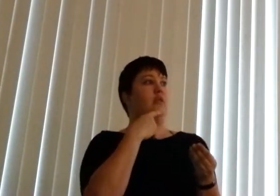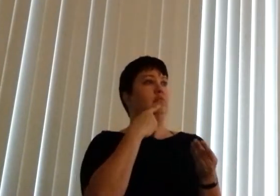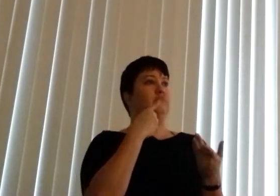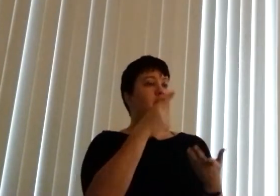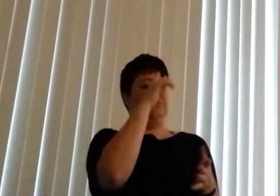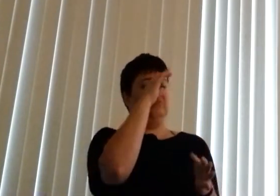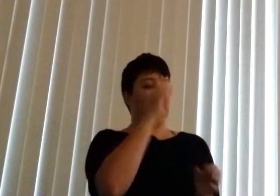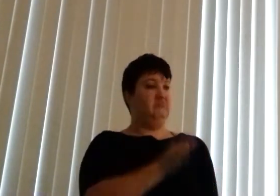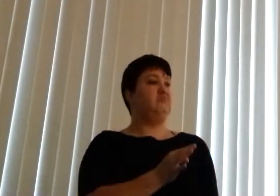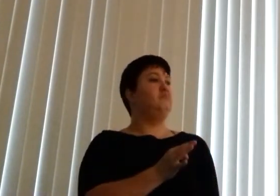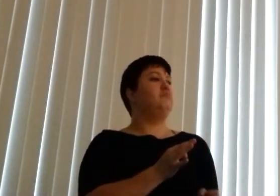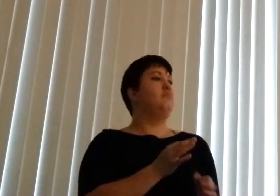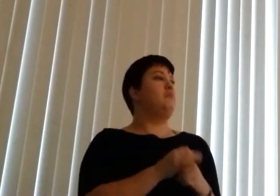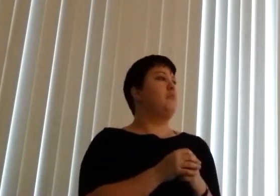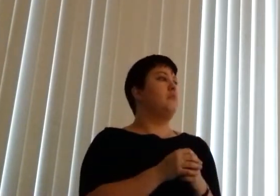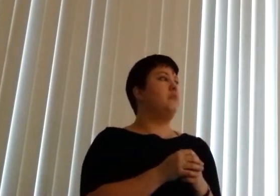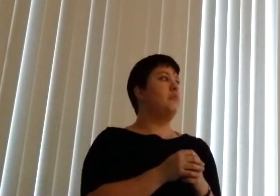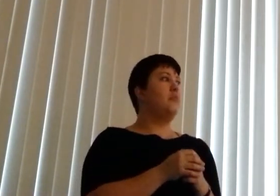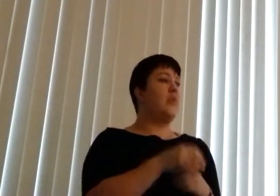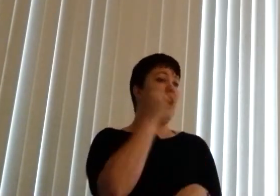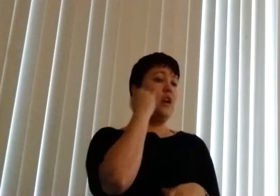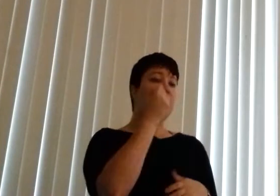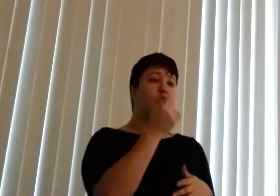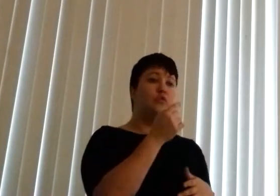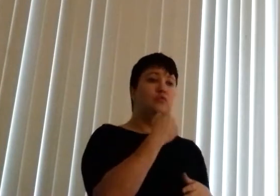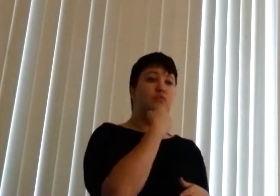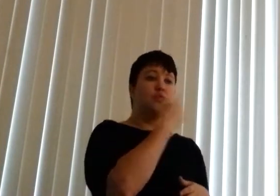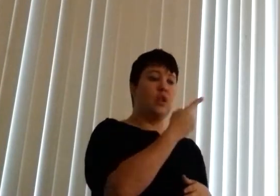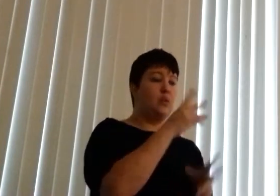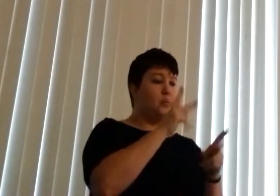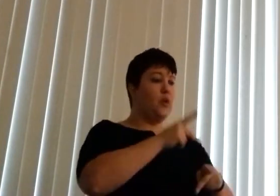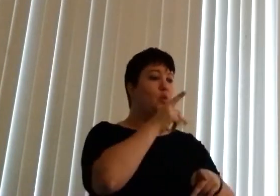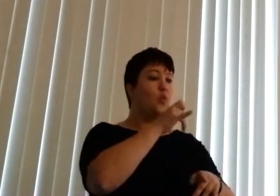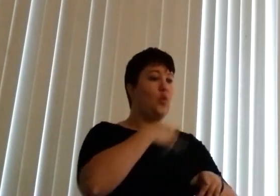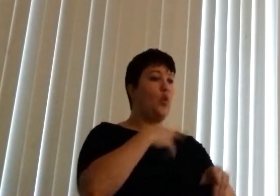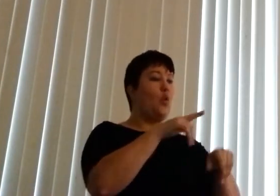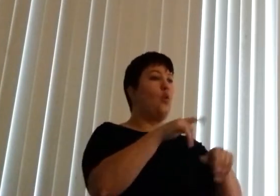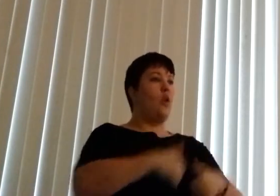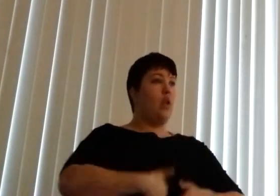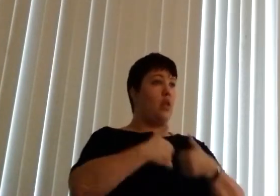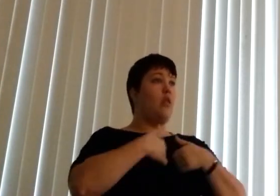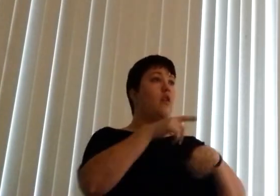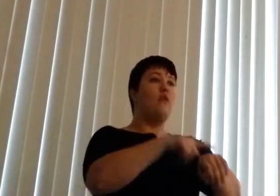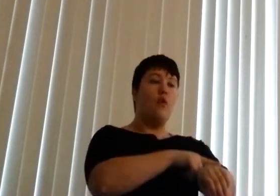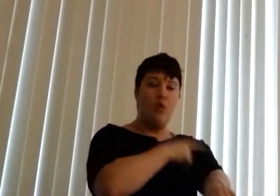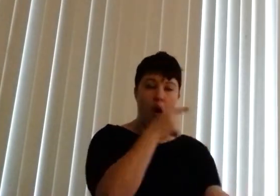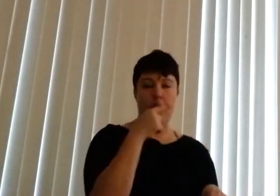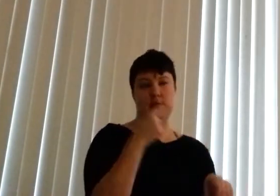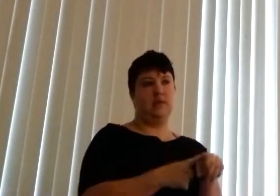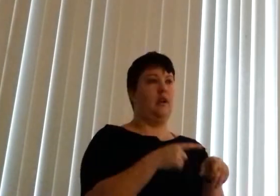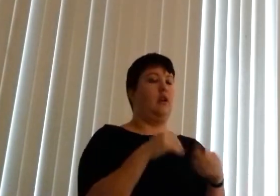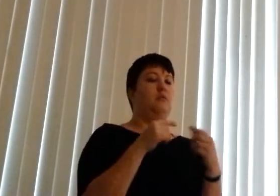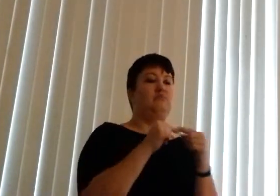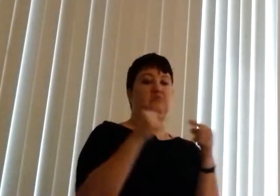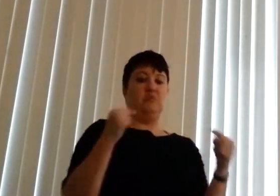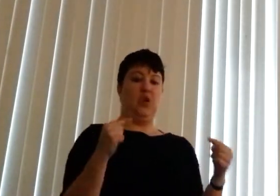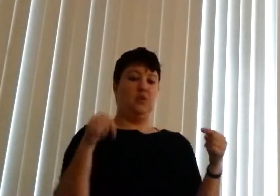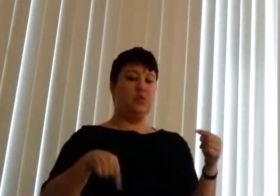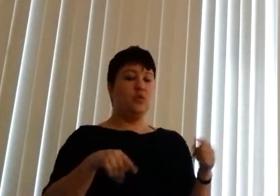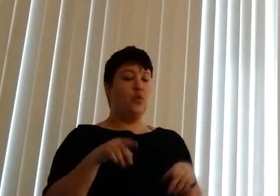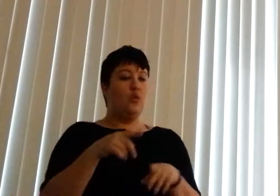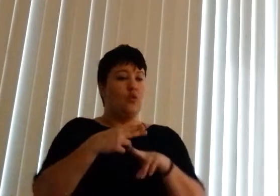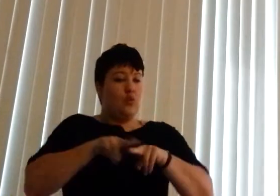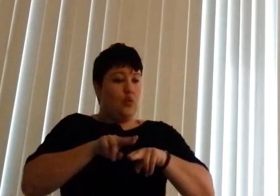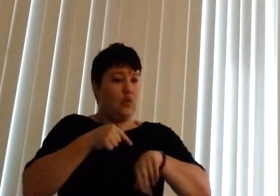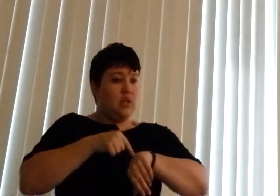saving straight away the person who will live a longer rather than a shorter time does not fail to give appropriate respect